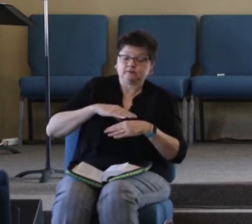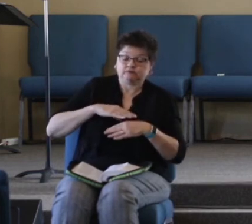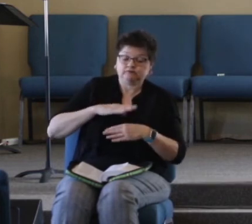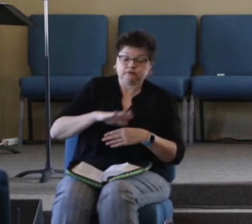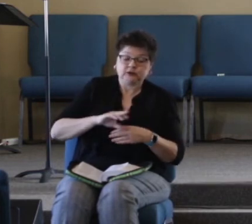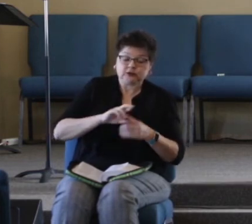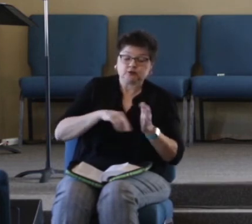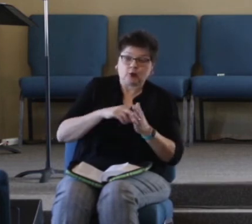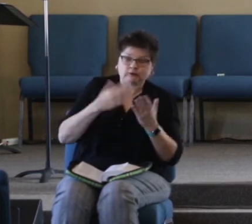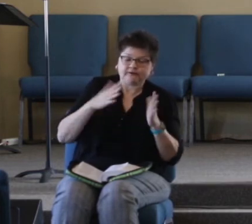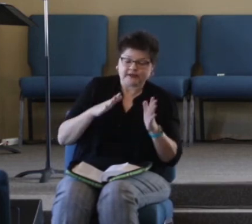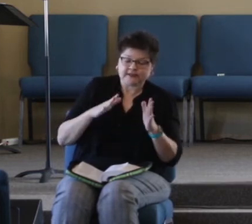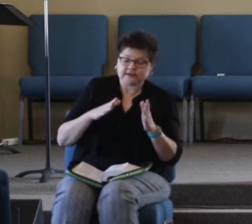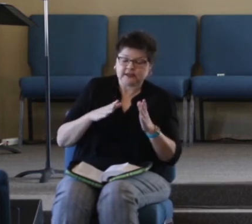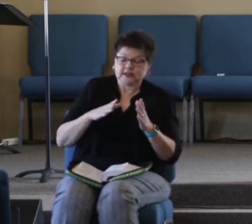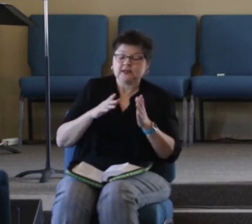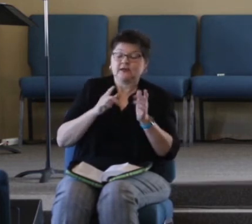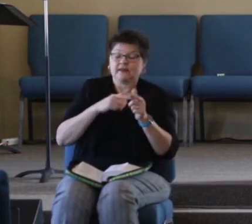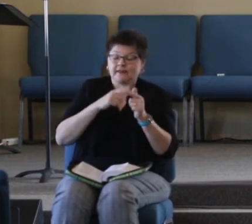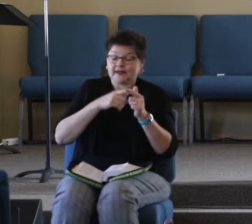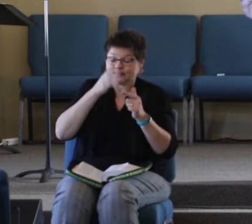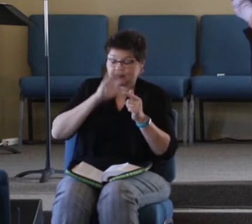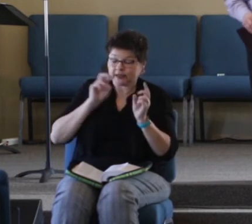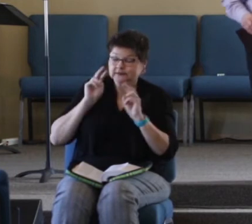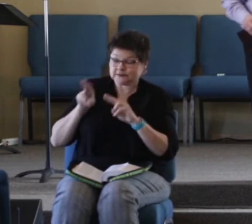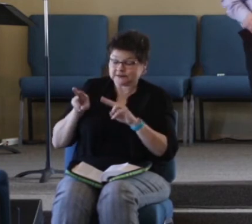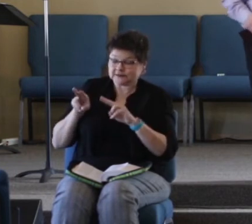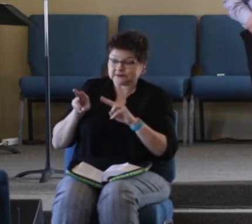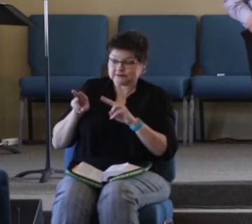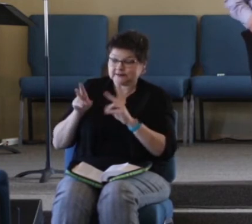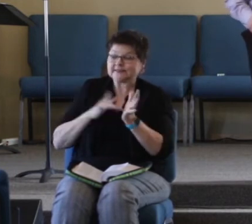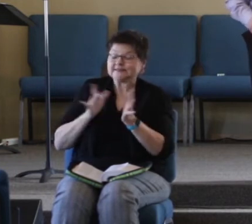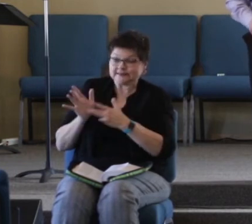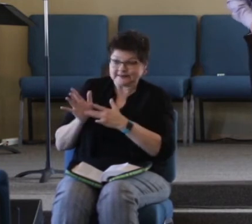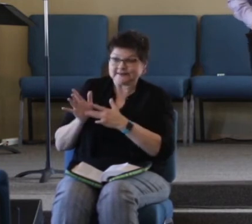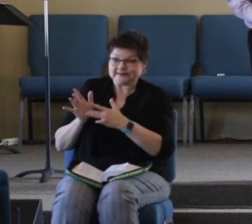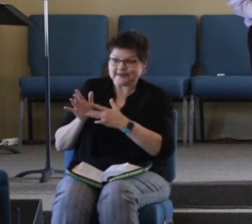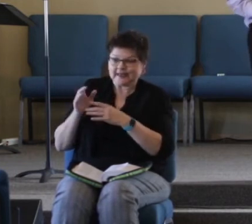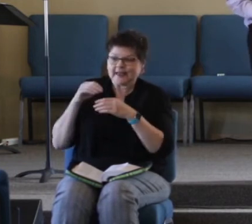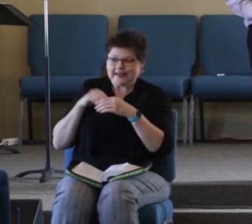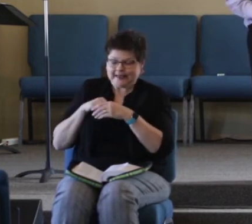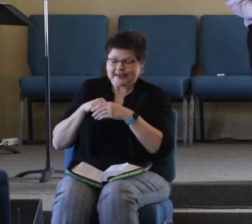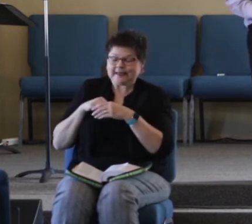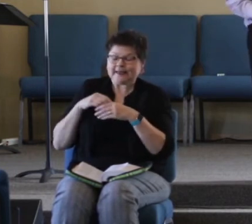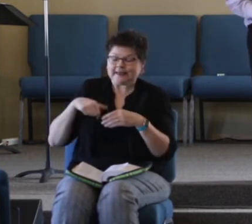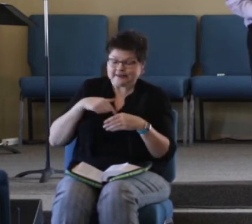that he sees, when he looks at us, he sees Jesus in us.